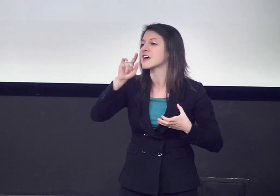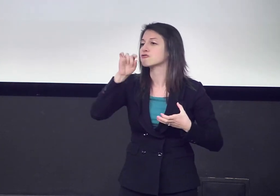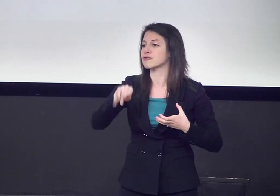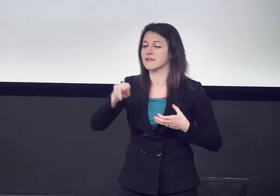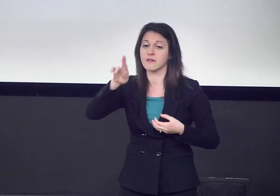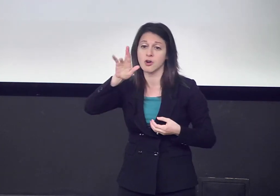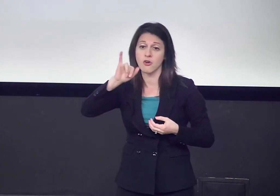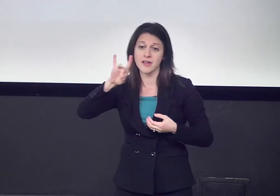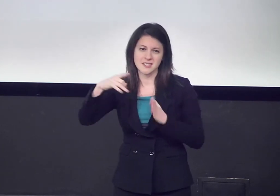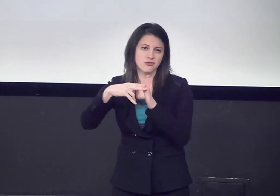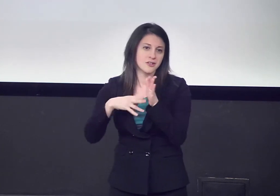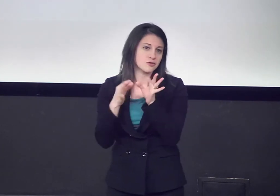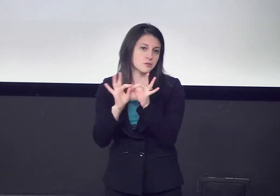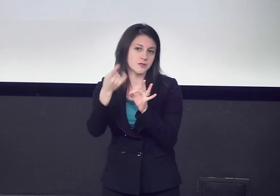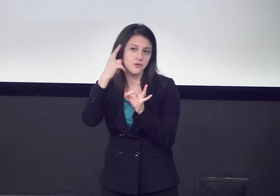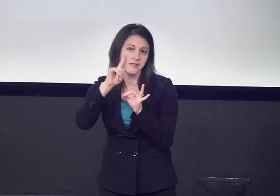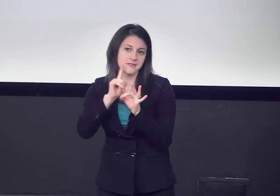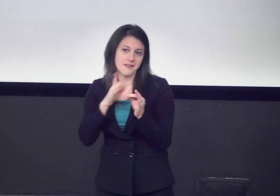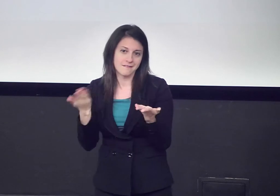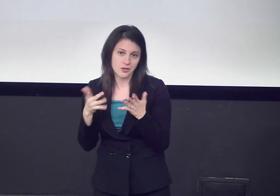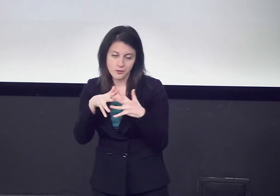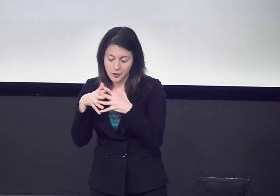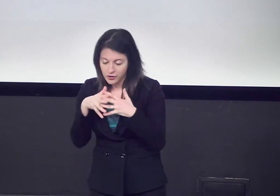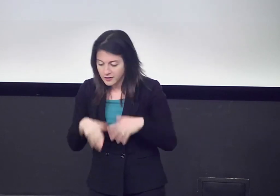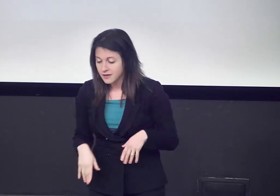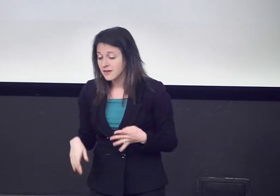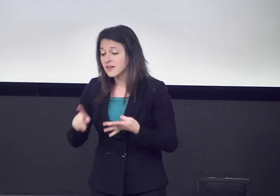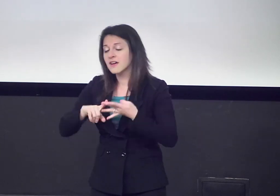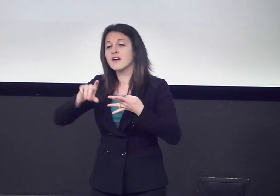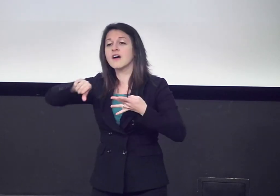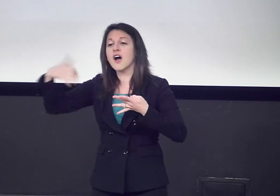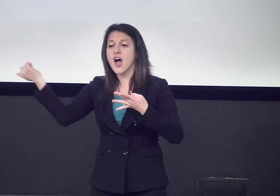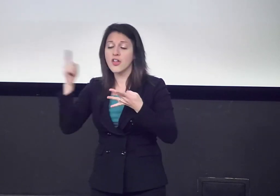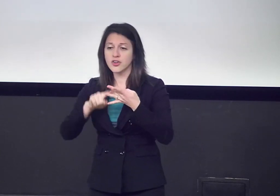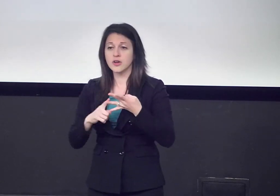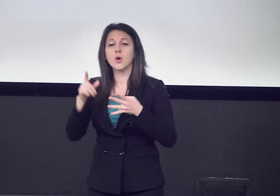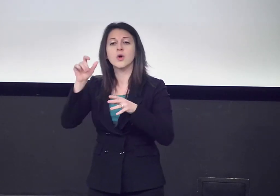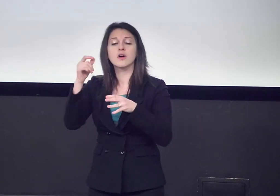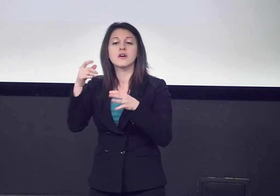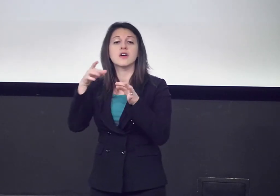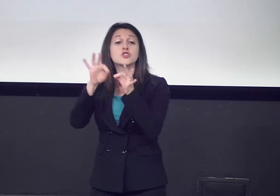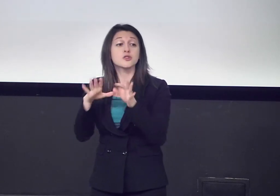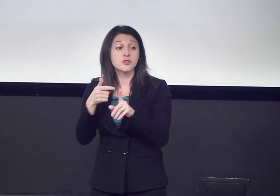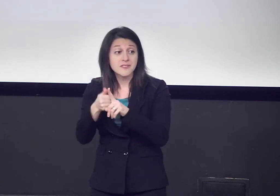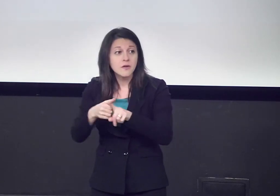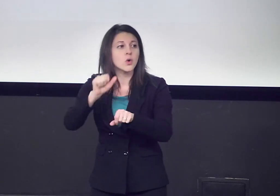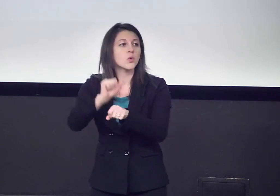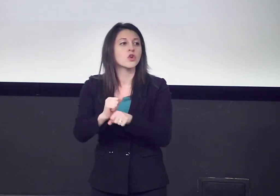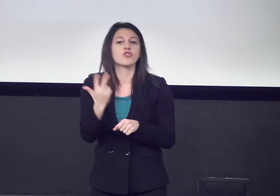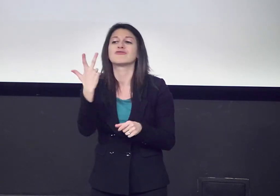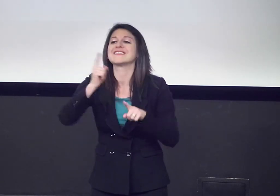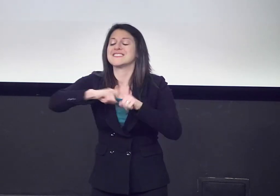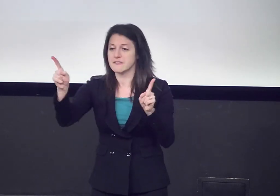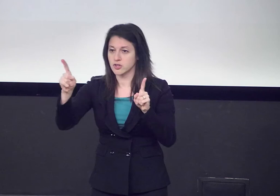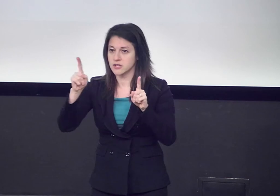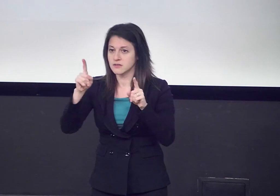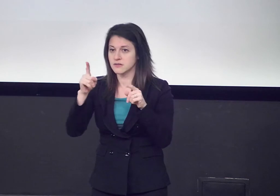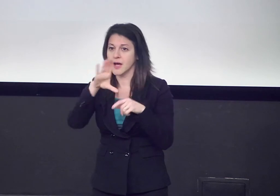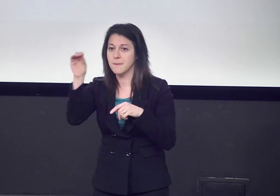members section of RID, a VIMS representative here in America, and also one